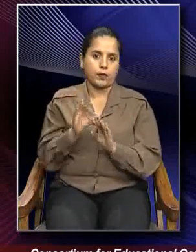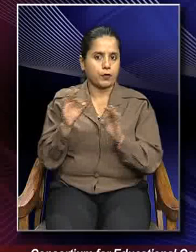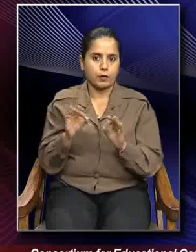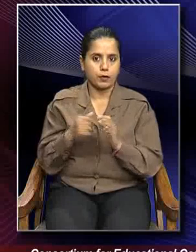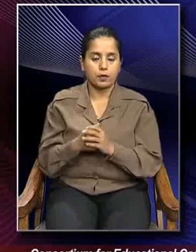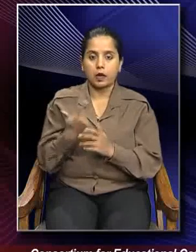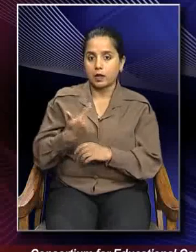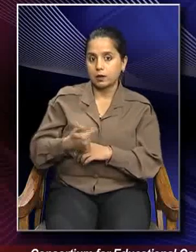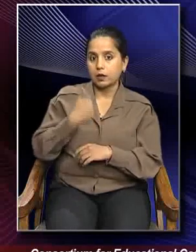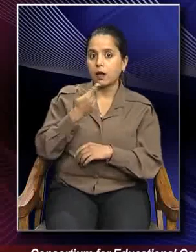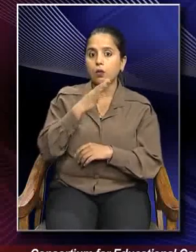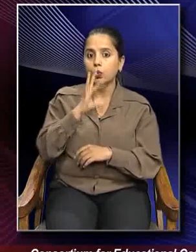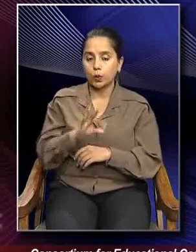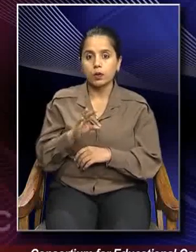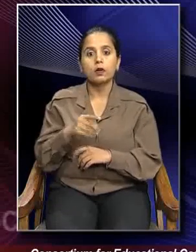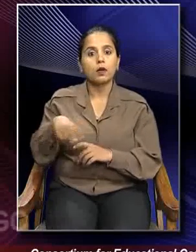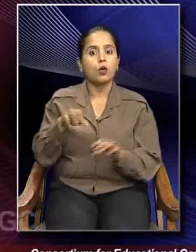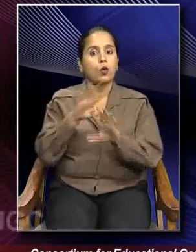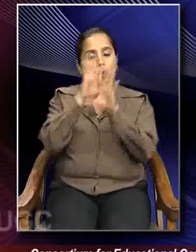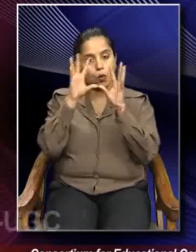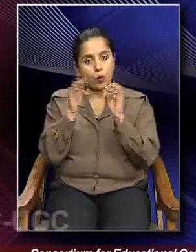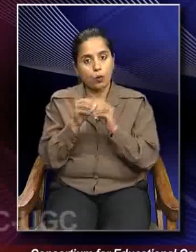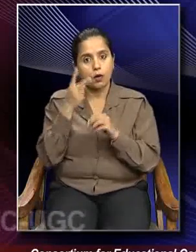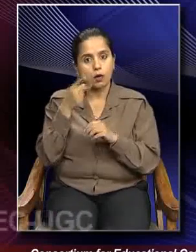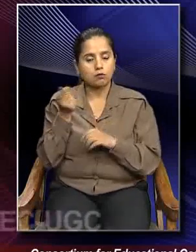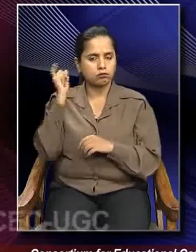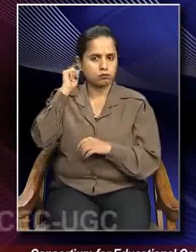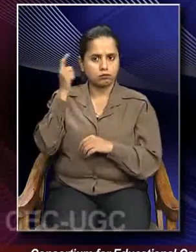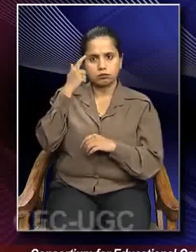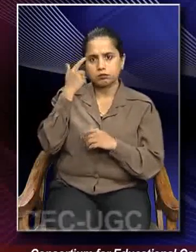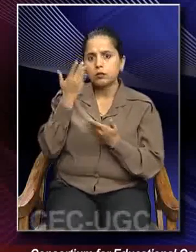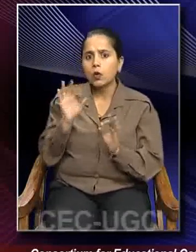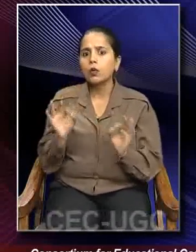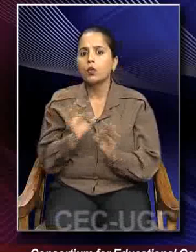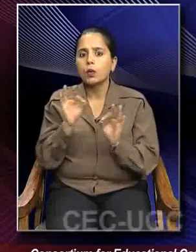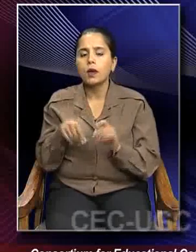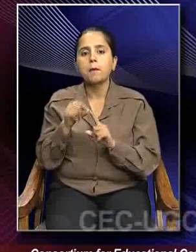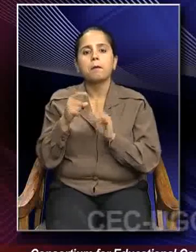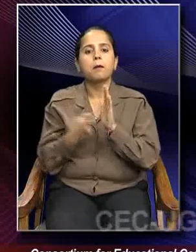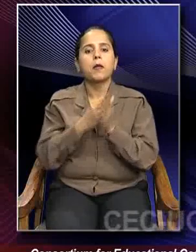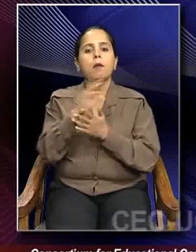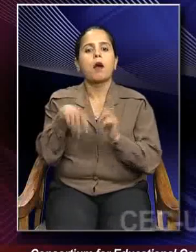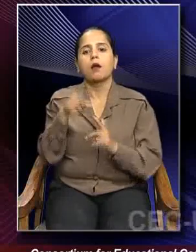The self is wholly unconscious as Prabhakar believes.